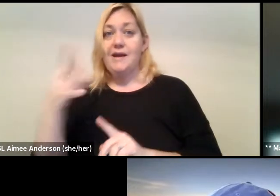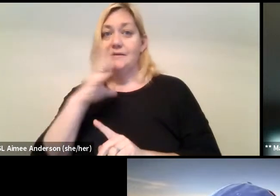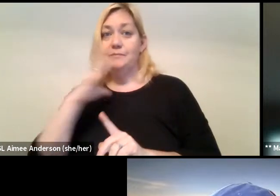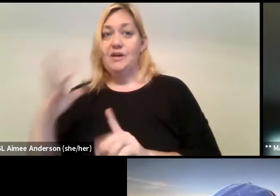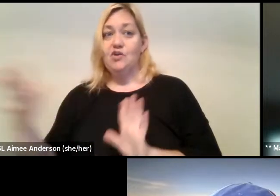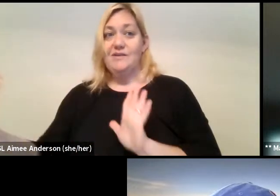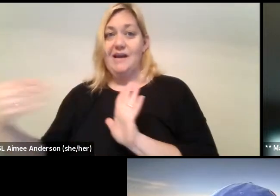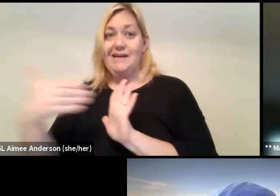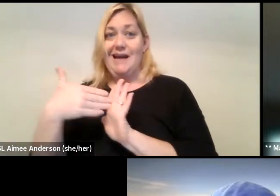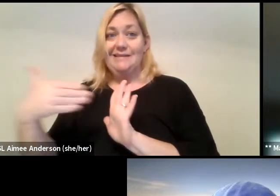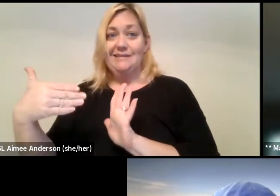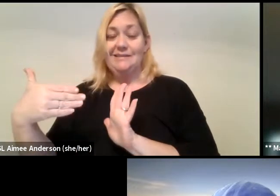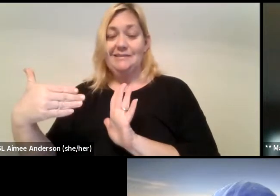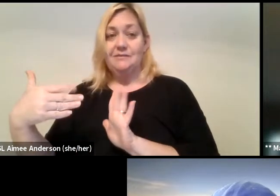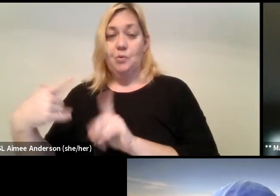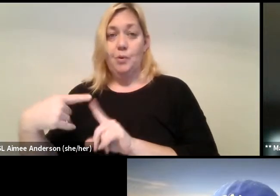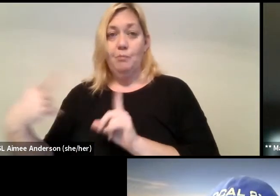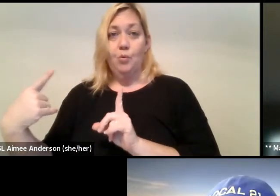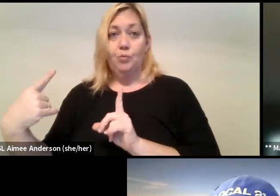against.